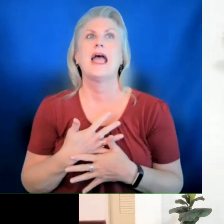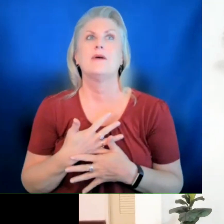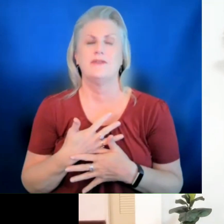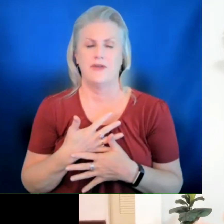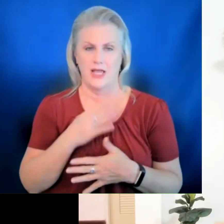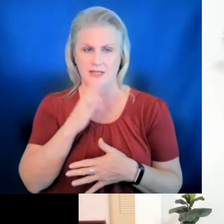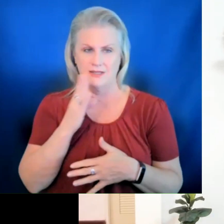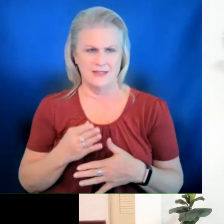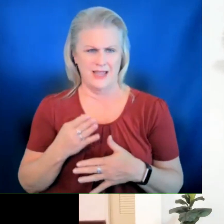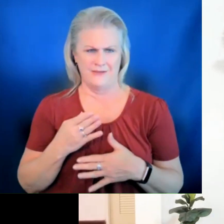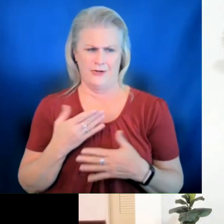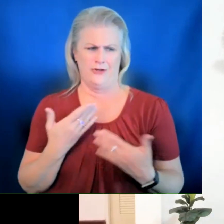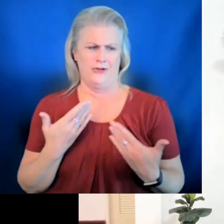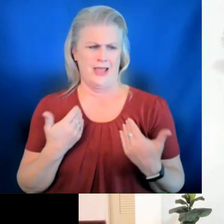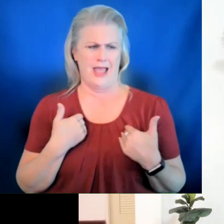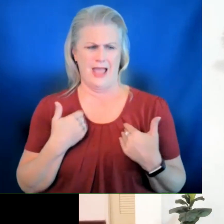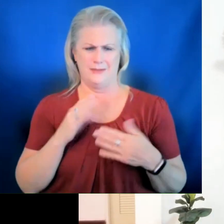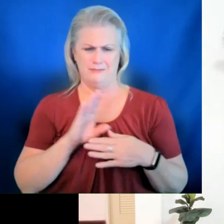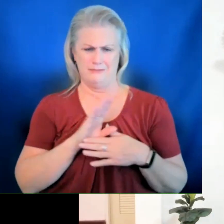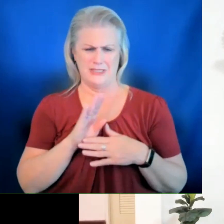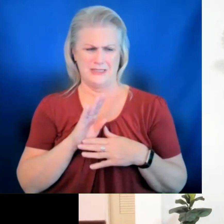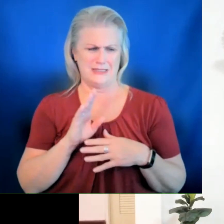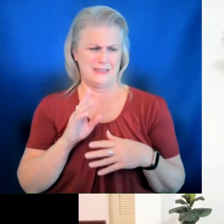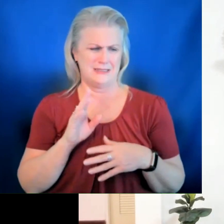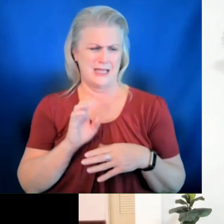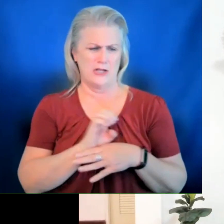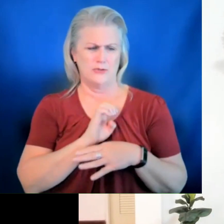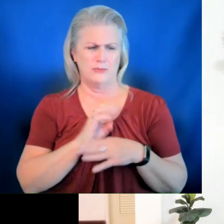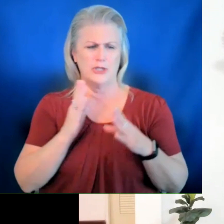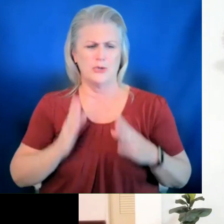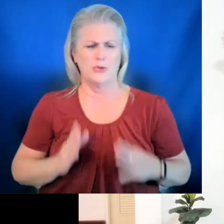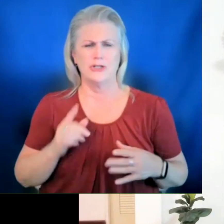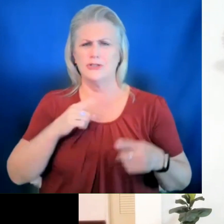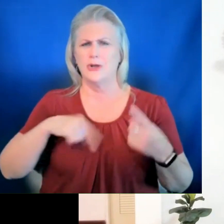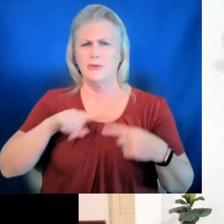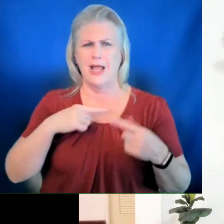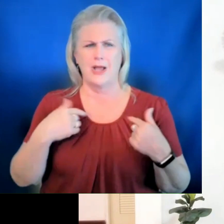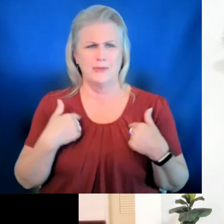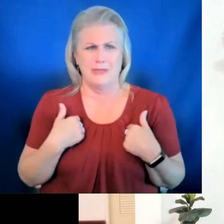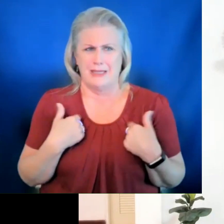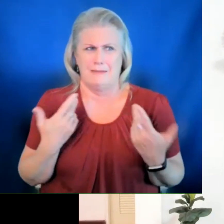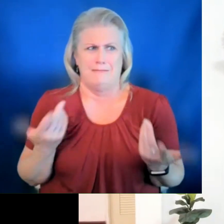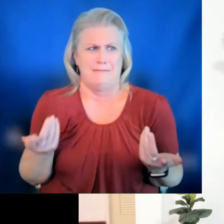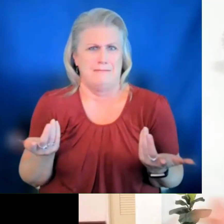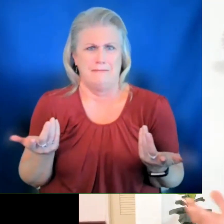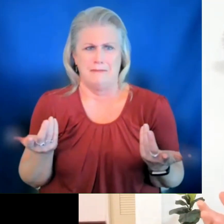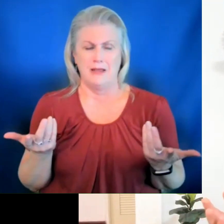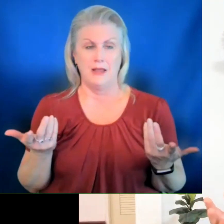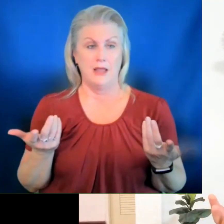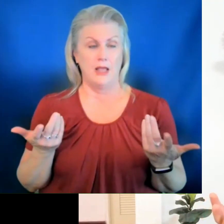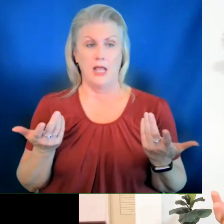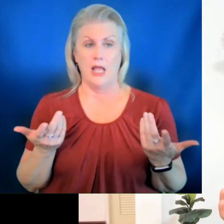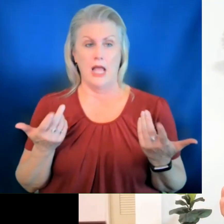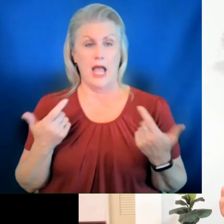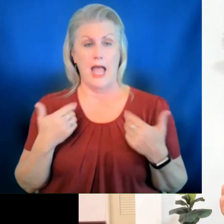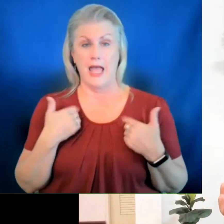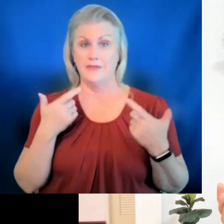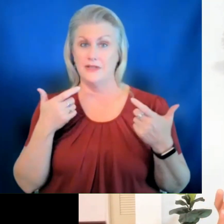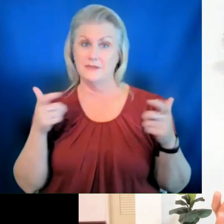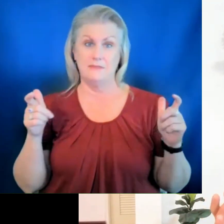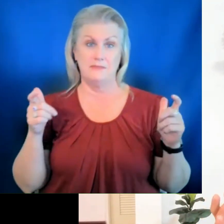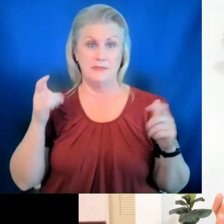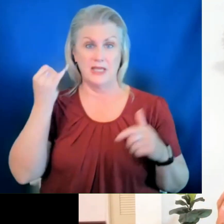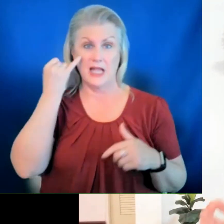never had any entrepreneurs, any people on personal development around me. And I just had this big